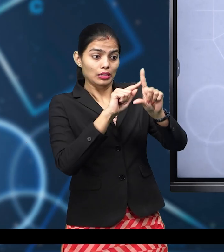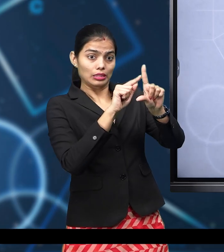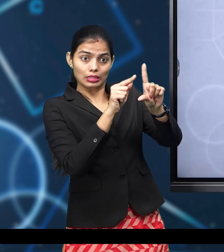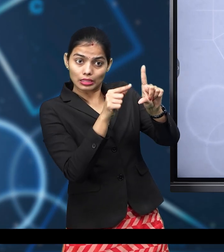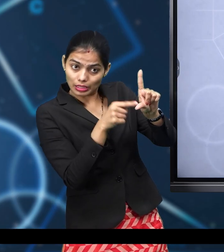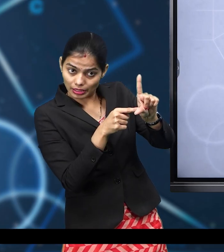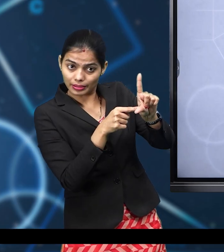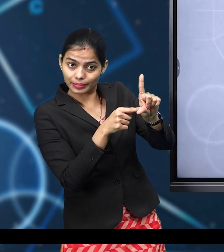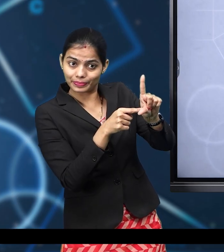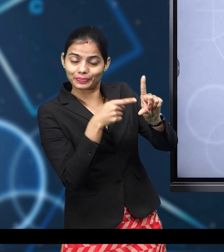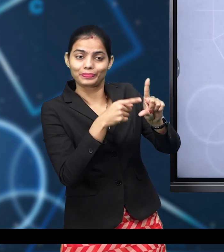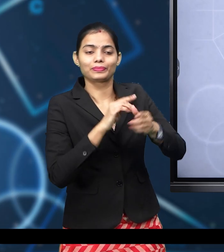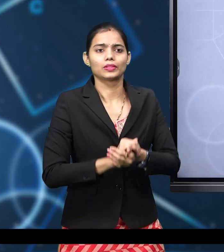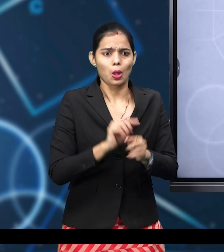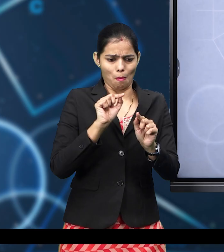angle,